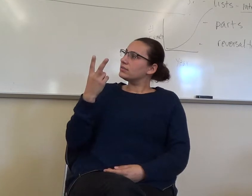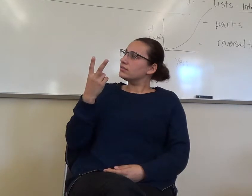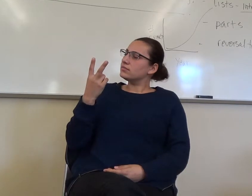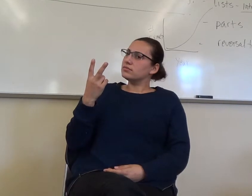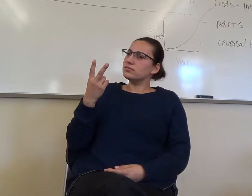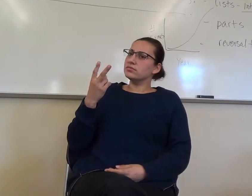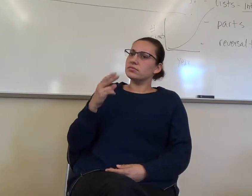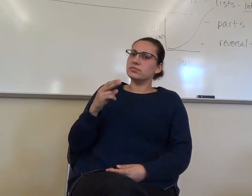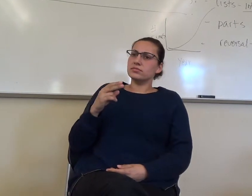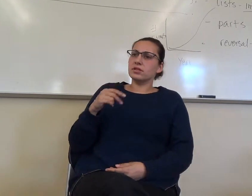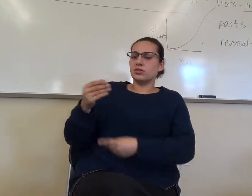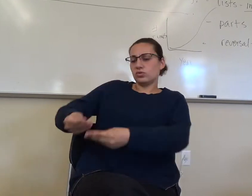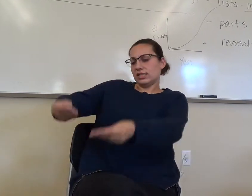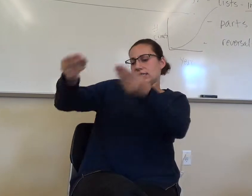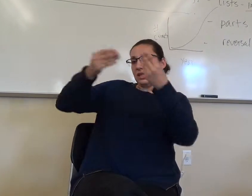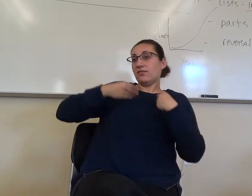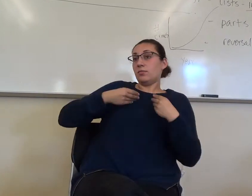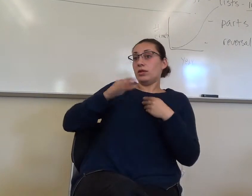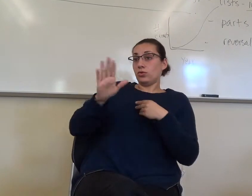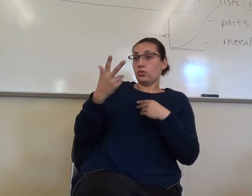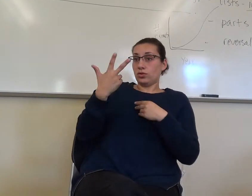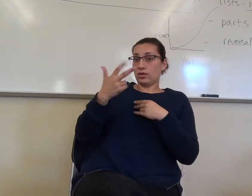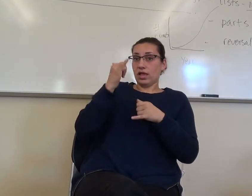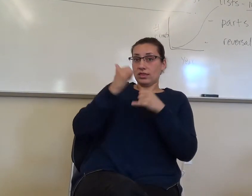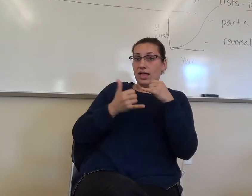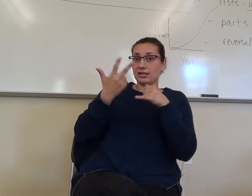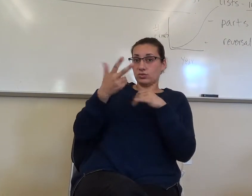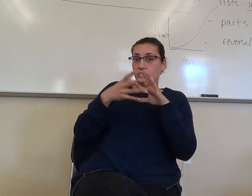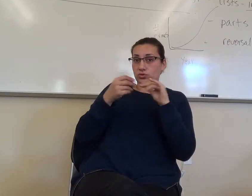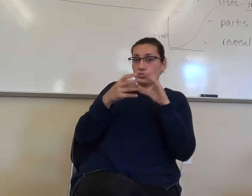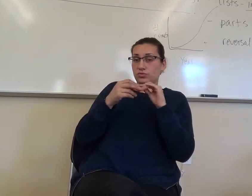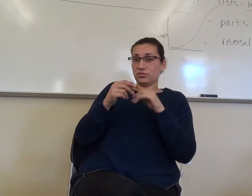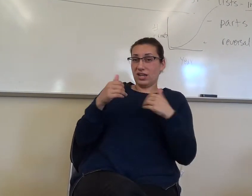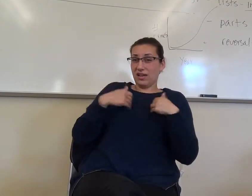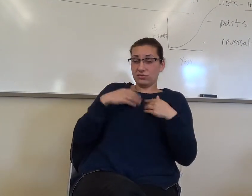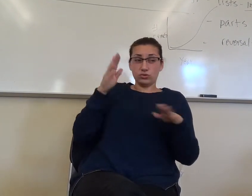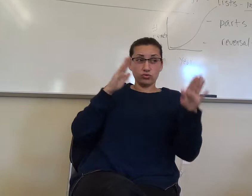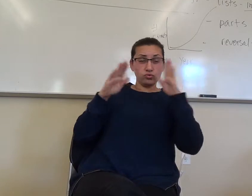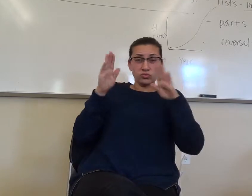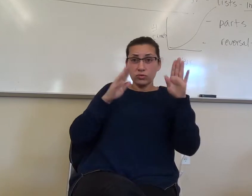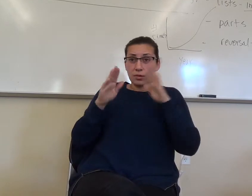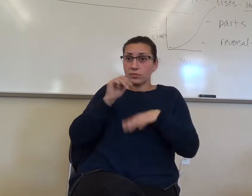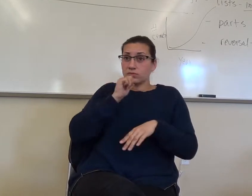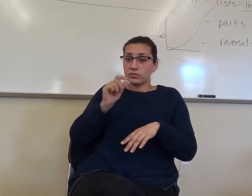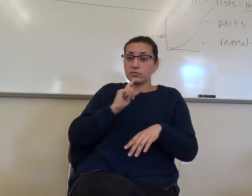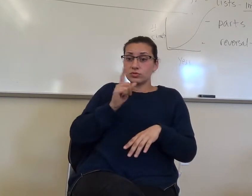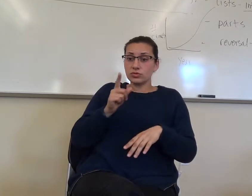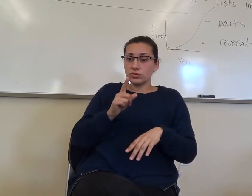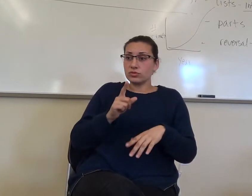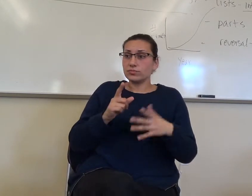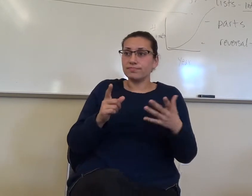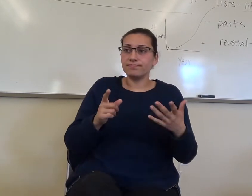ahead and put them in. If you have trouble with those, well, I think the only one there might have been this one.